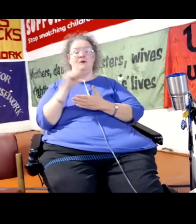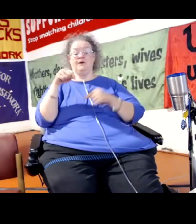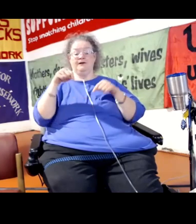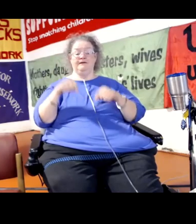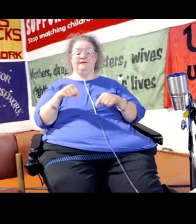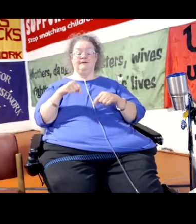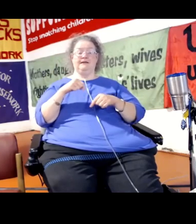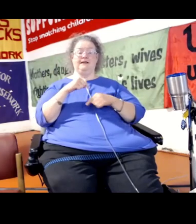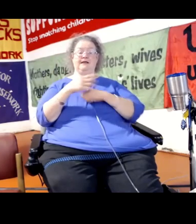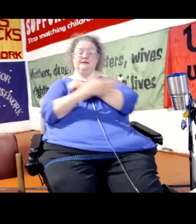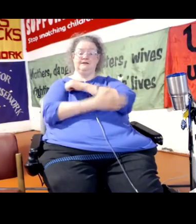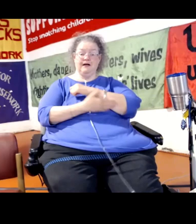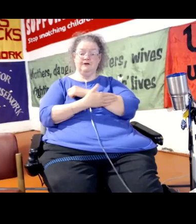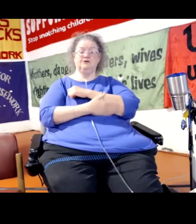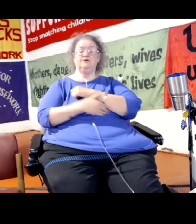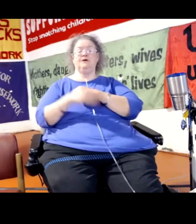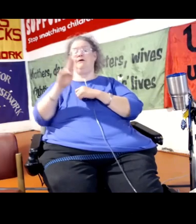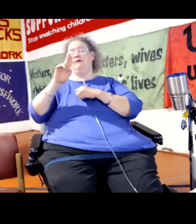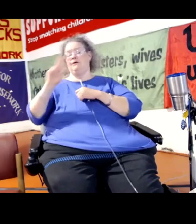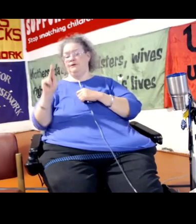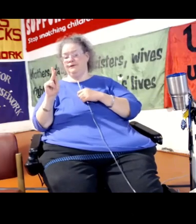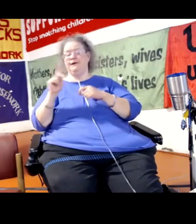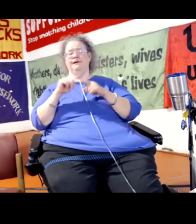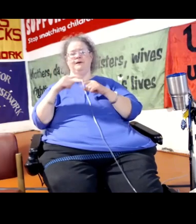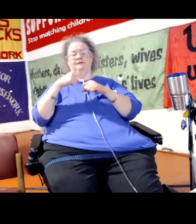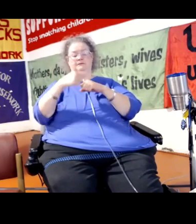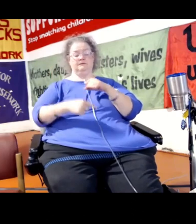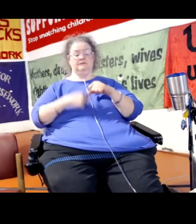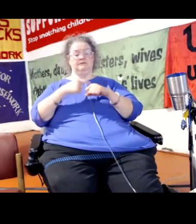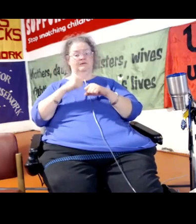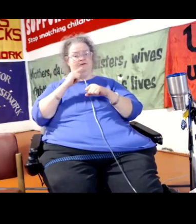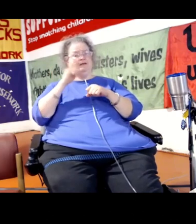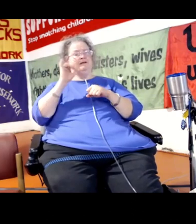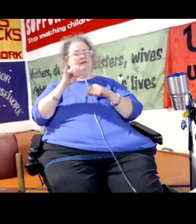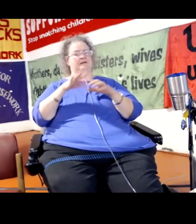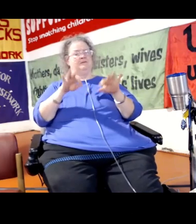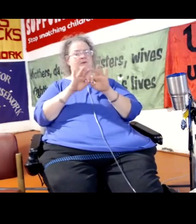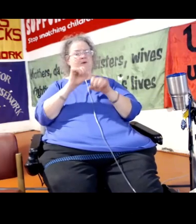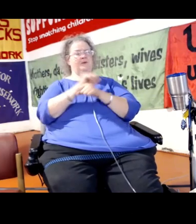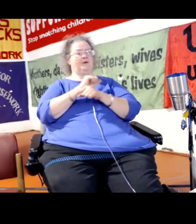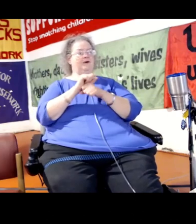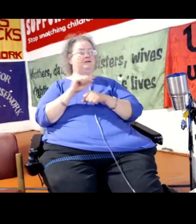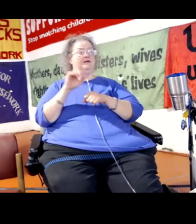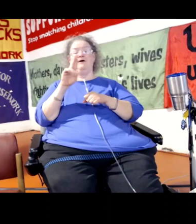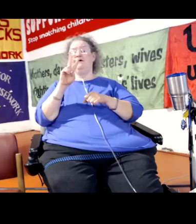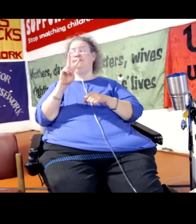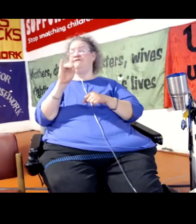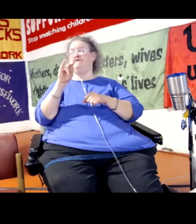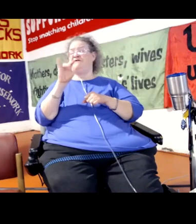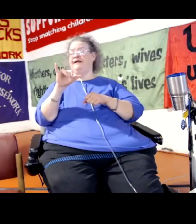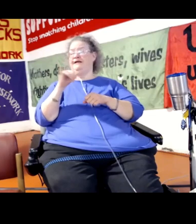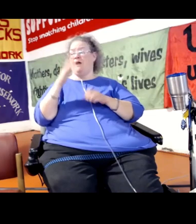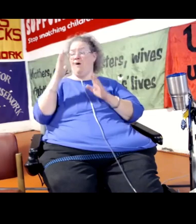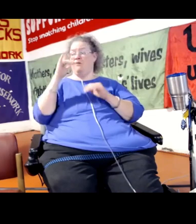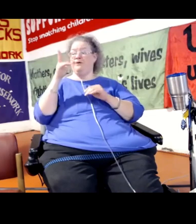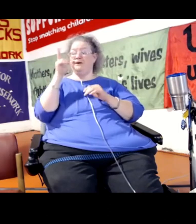the UK, but in around the world. That's quite an important piece of work. Vicky, I hope you were listening up. I know you're always